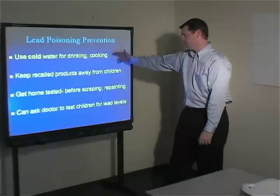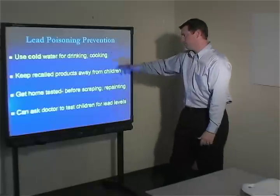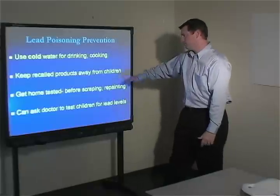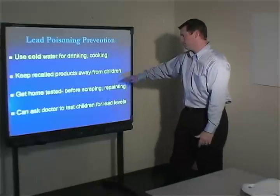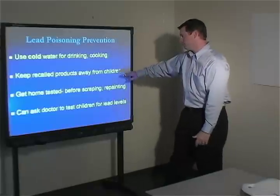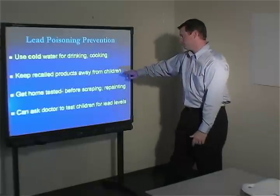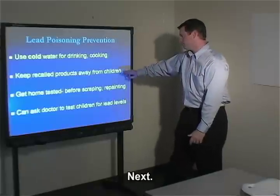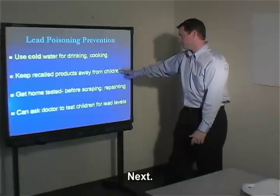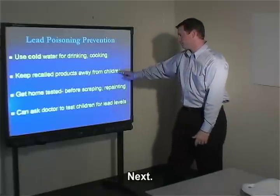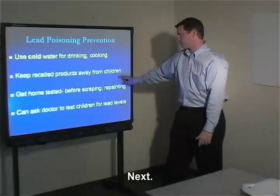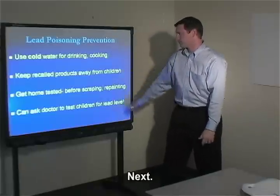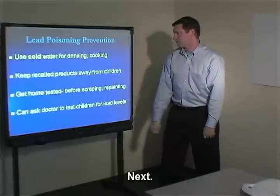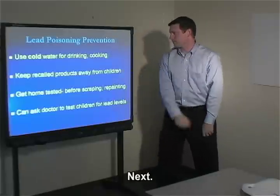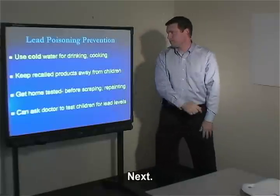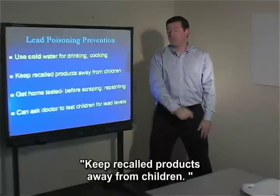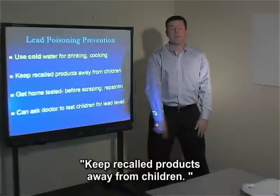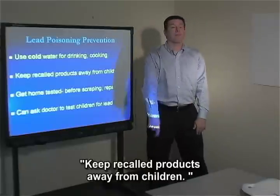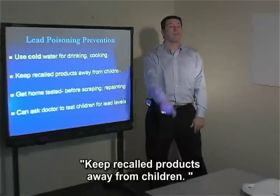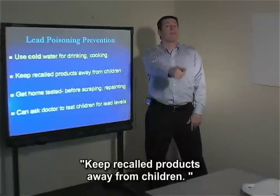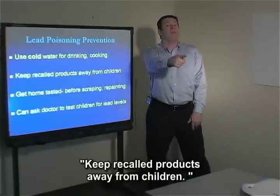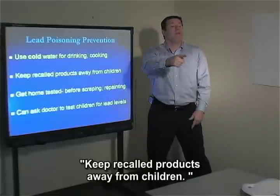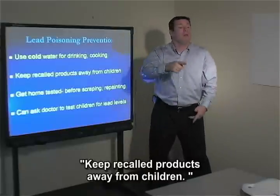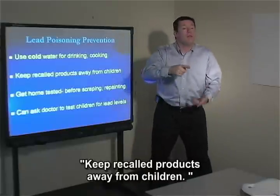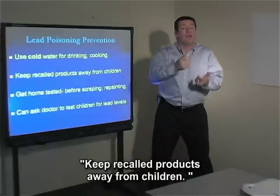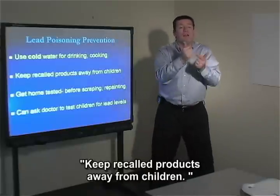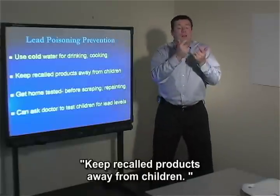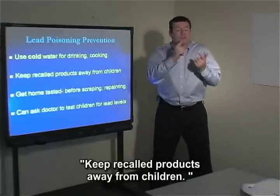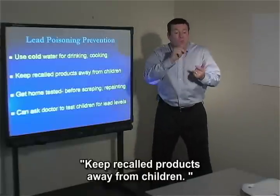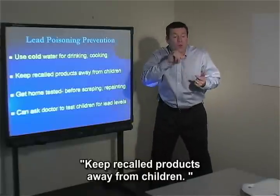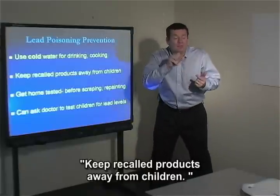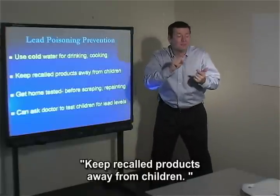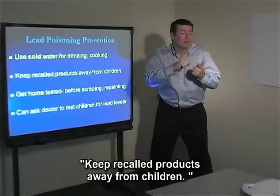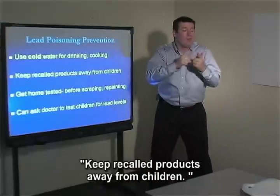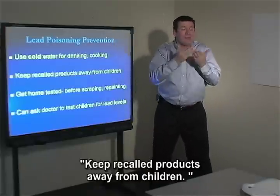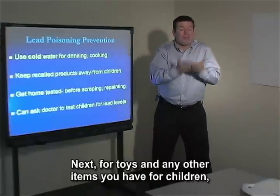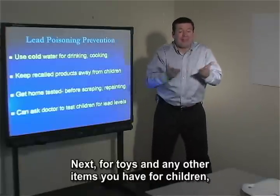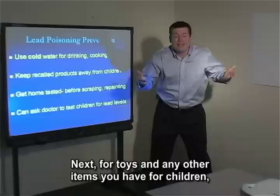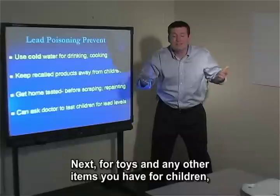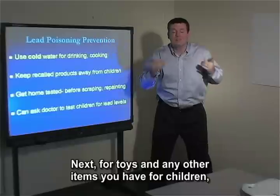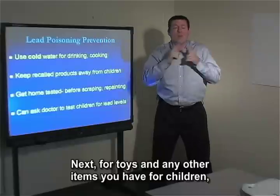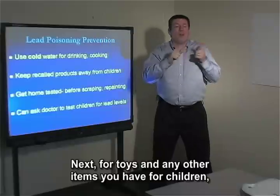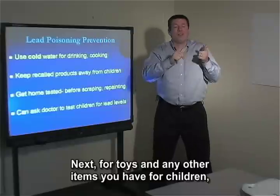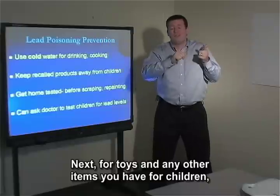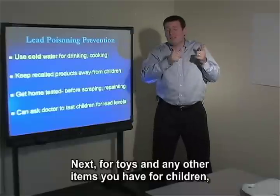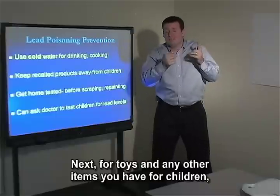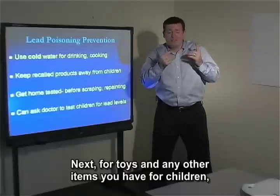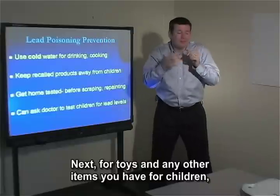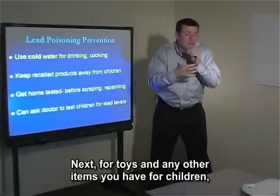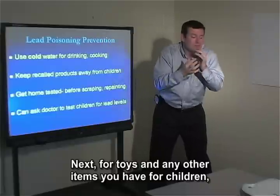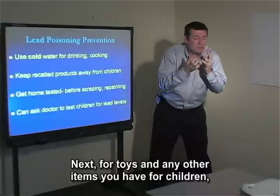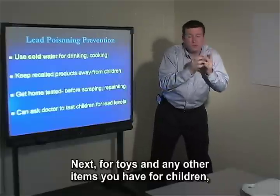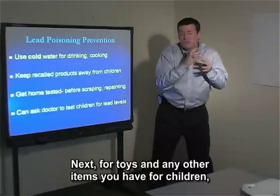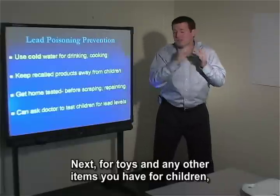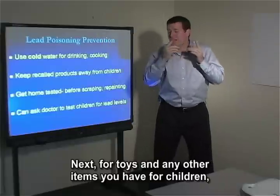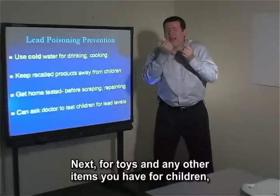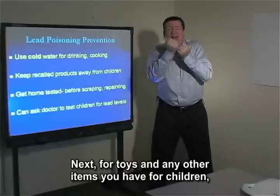Next, keep recalled products away from children. Next, for toys and any other items you have for children,